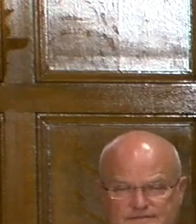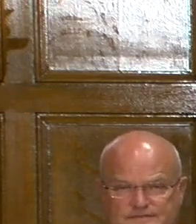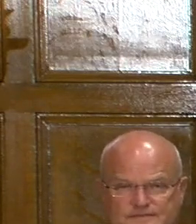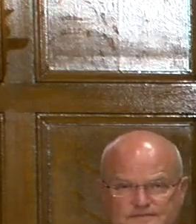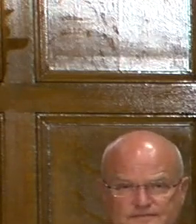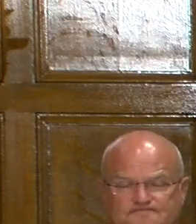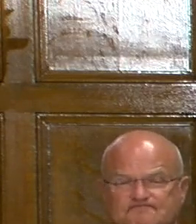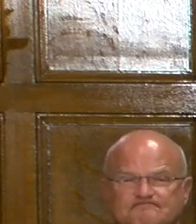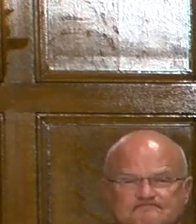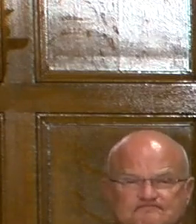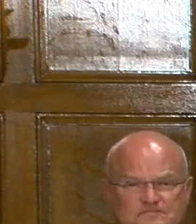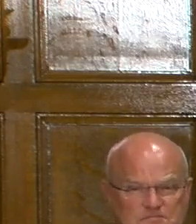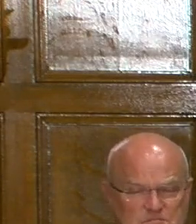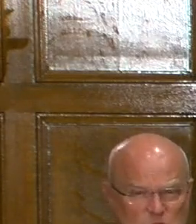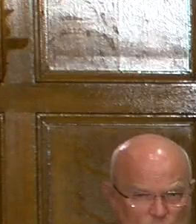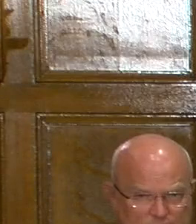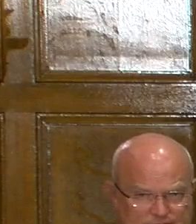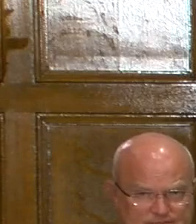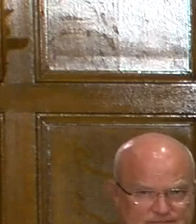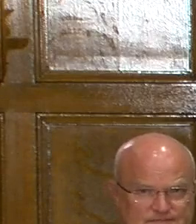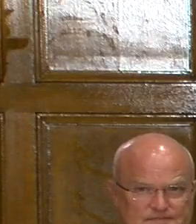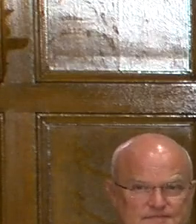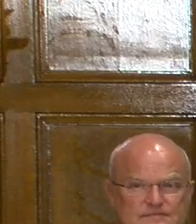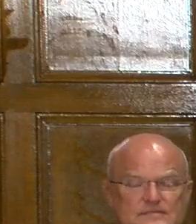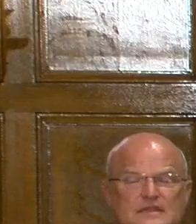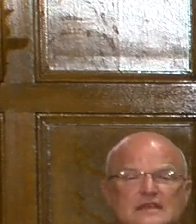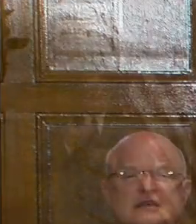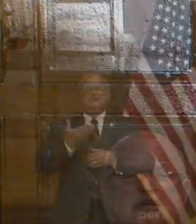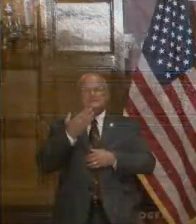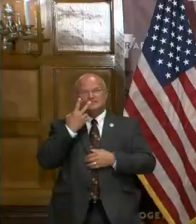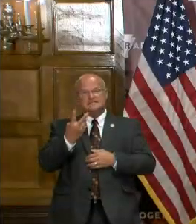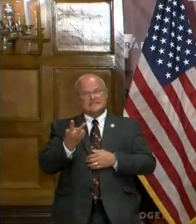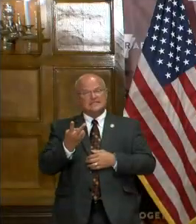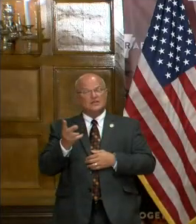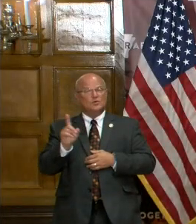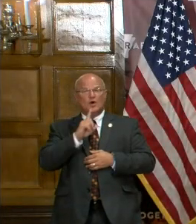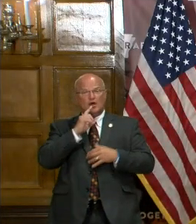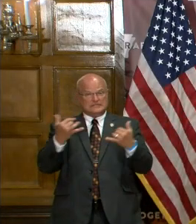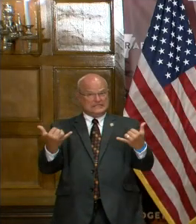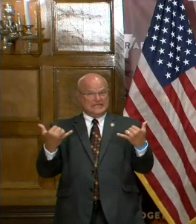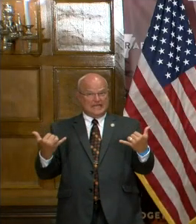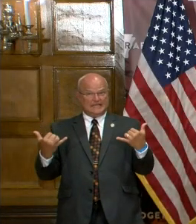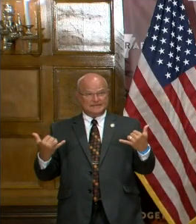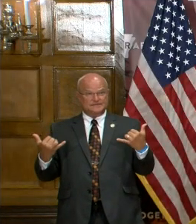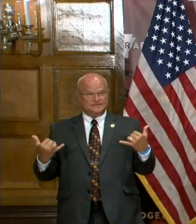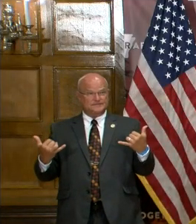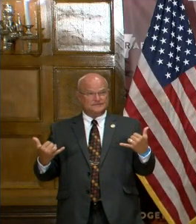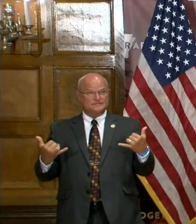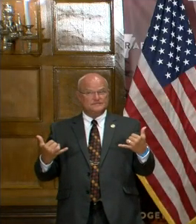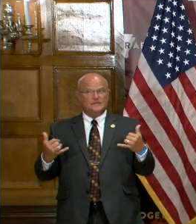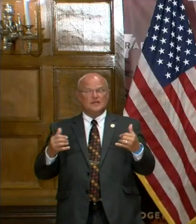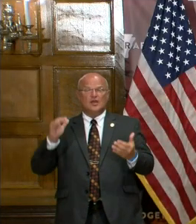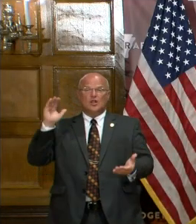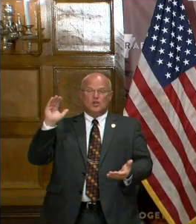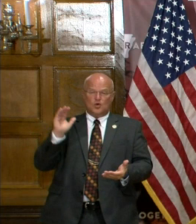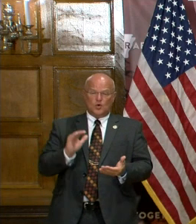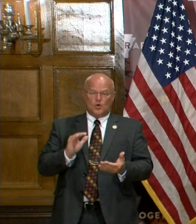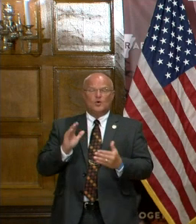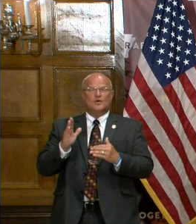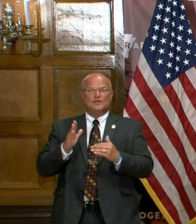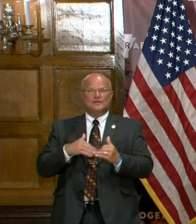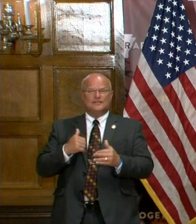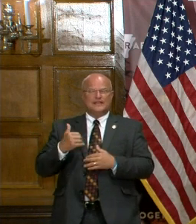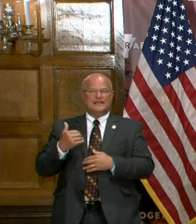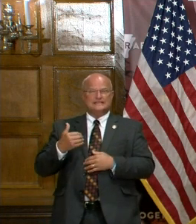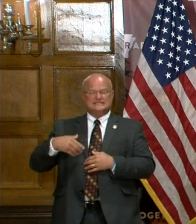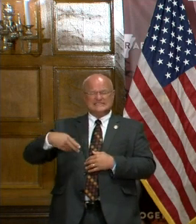graphs that will tell a little bit more of the story. There you can see, of course, where we are today, much, much lower than where we were